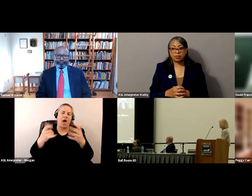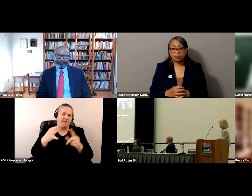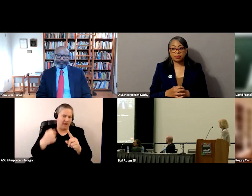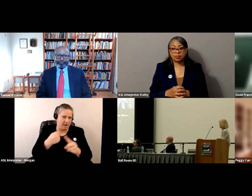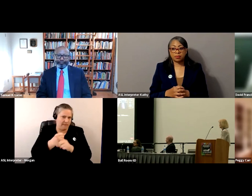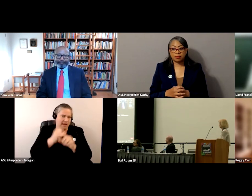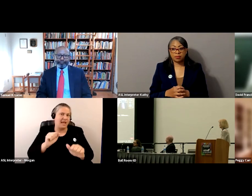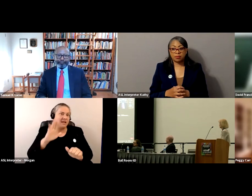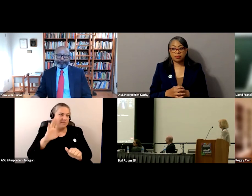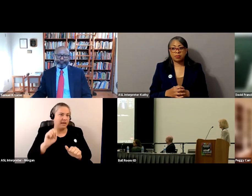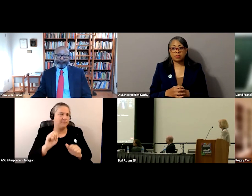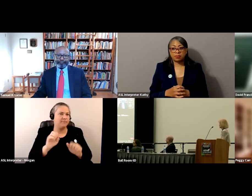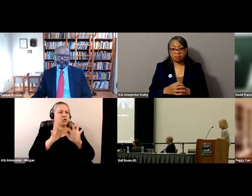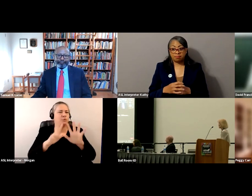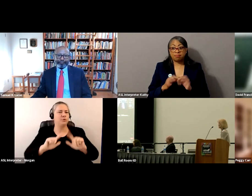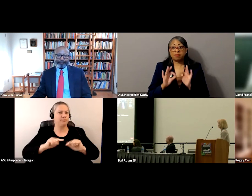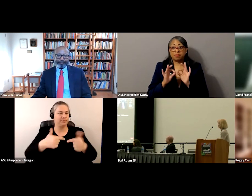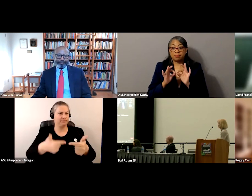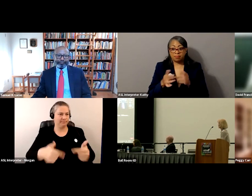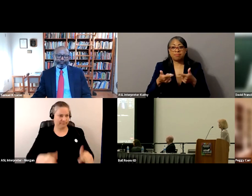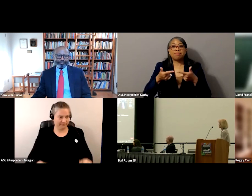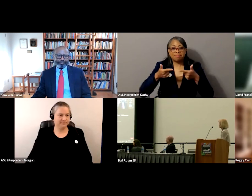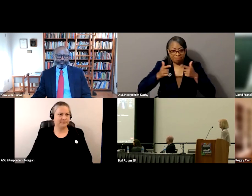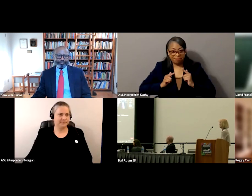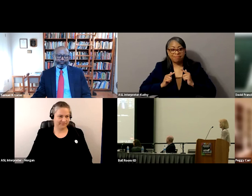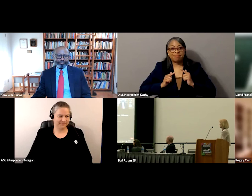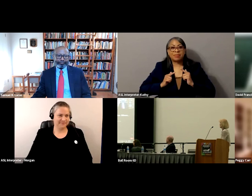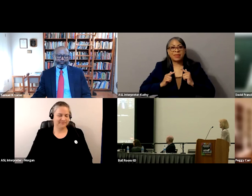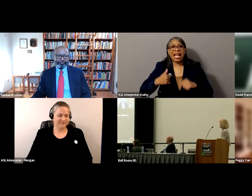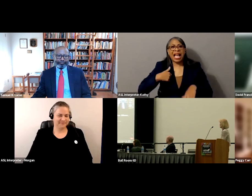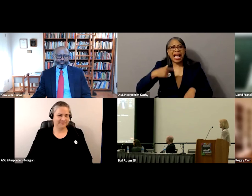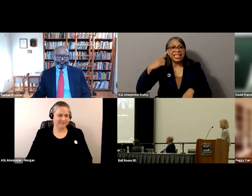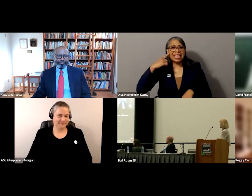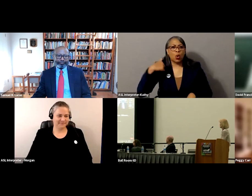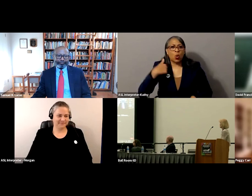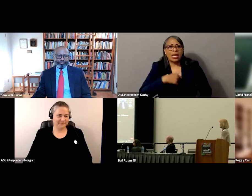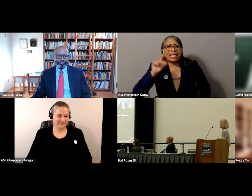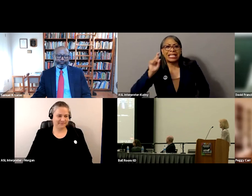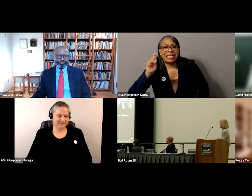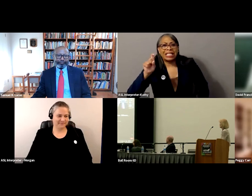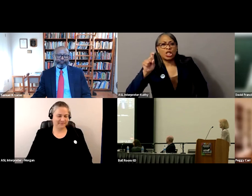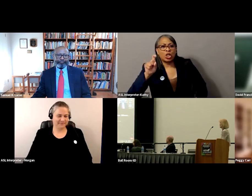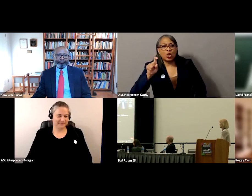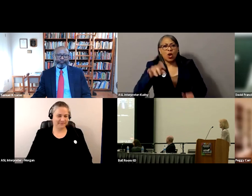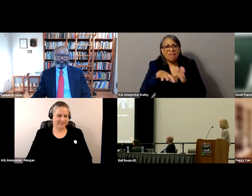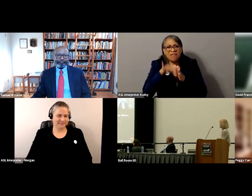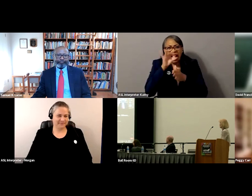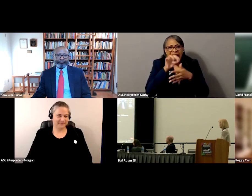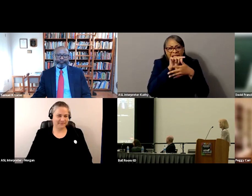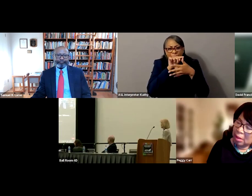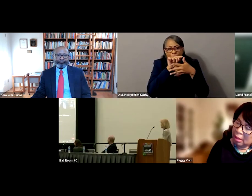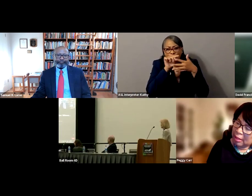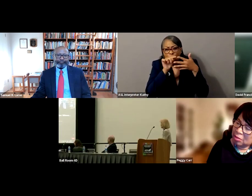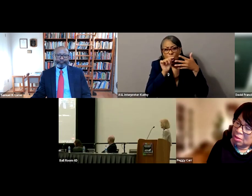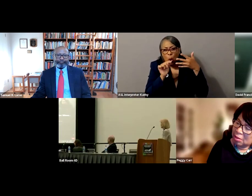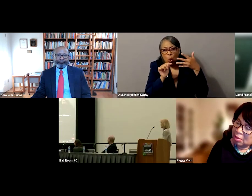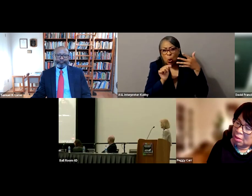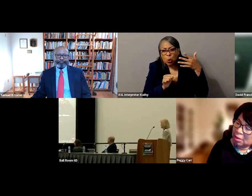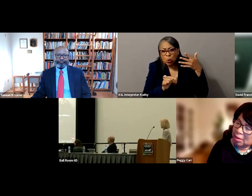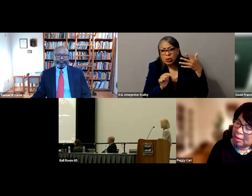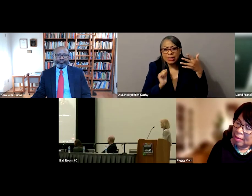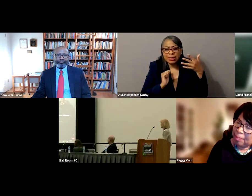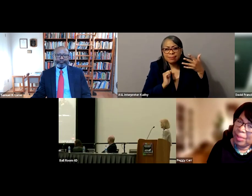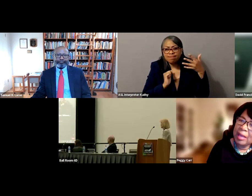impact. So I think we need to find those low-hanging fruit